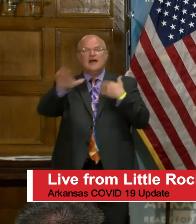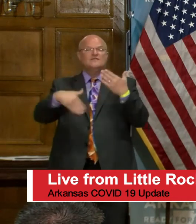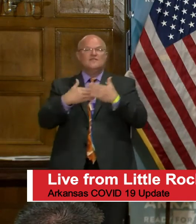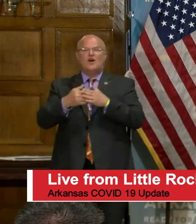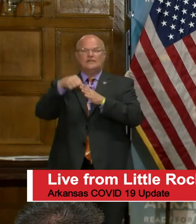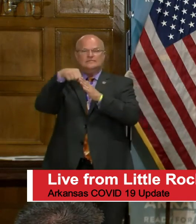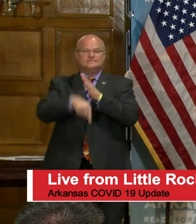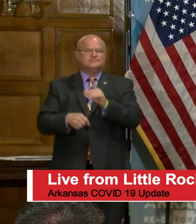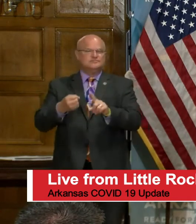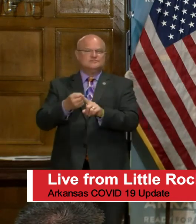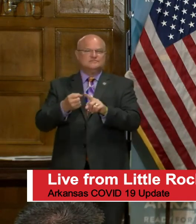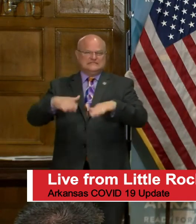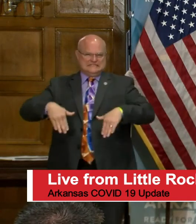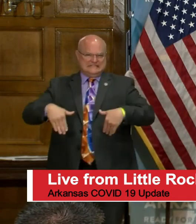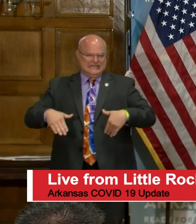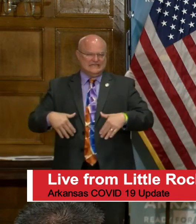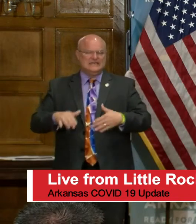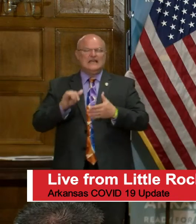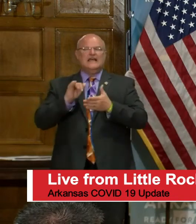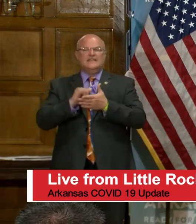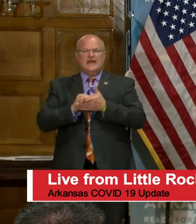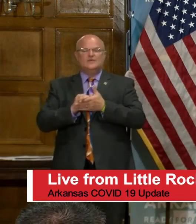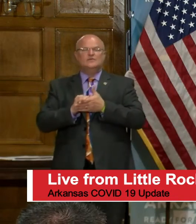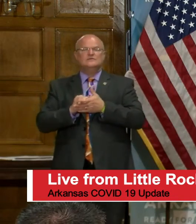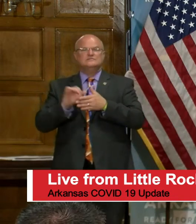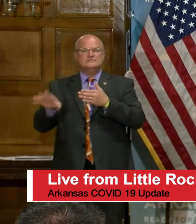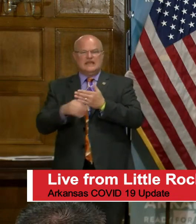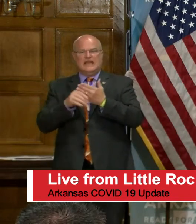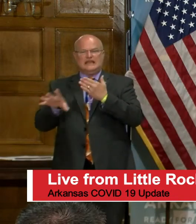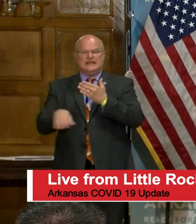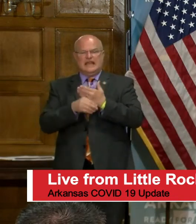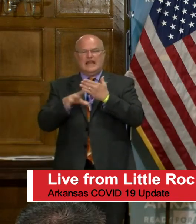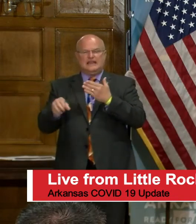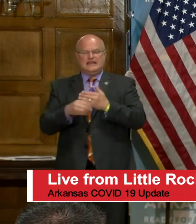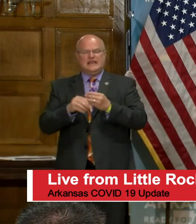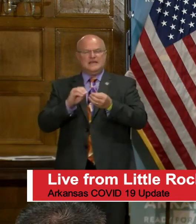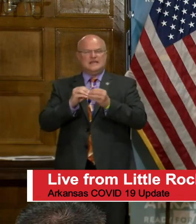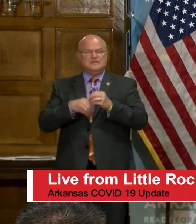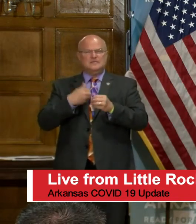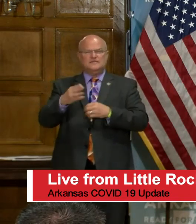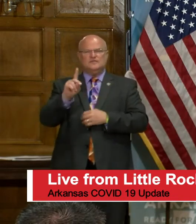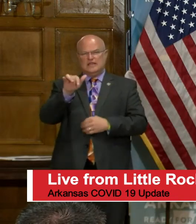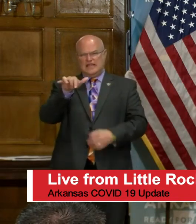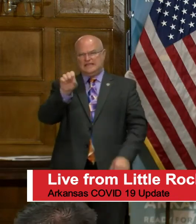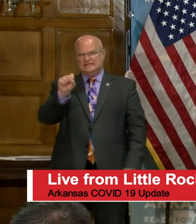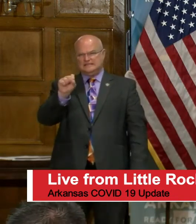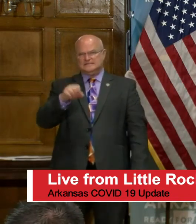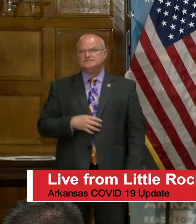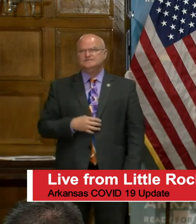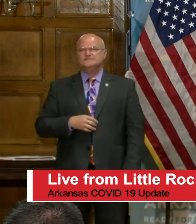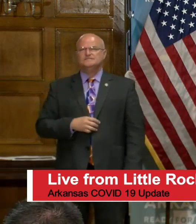all the details of those. Those will likely be added to our numbers in the next few days.